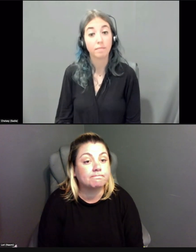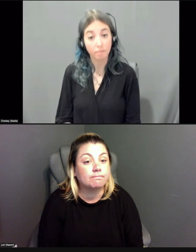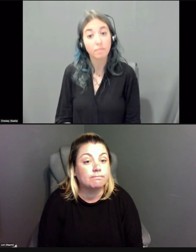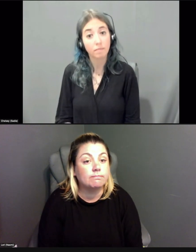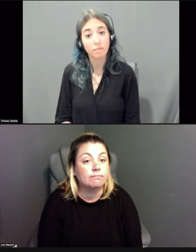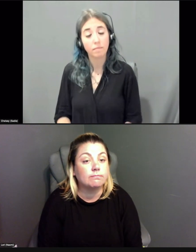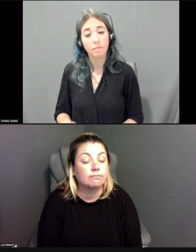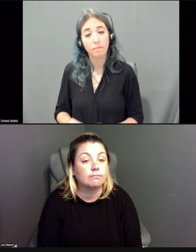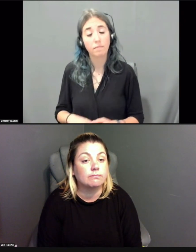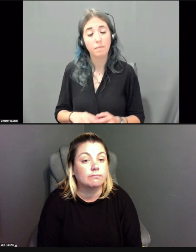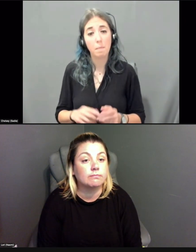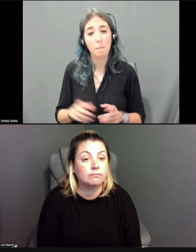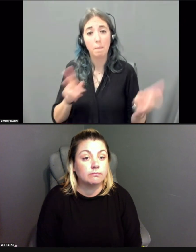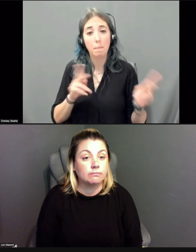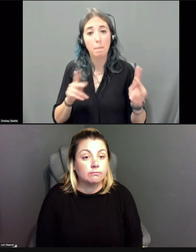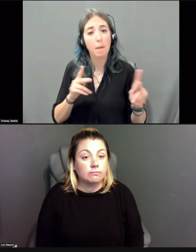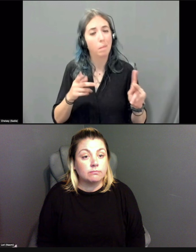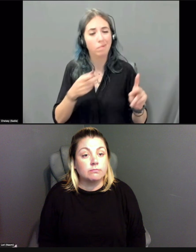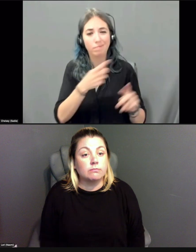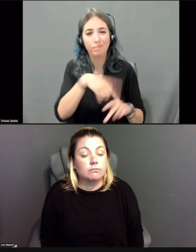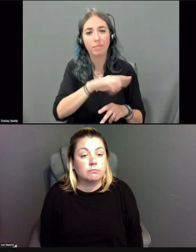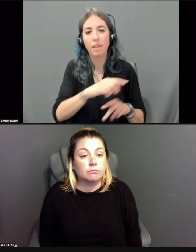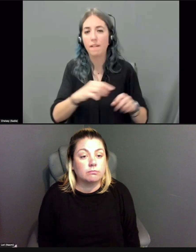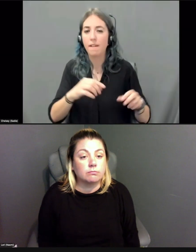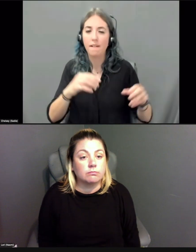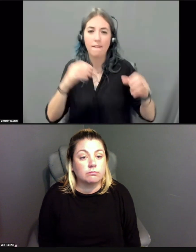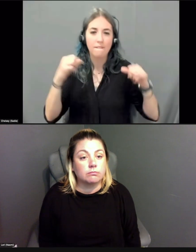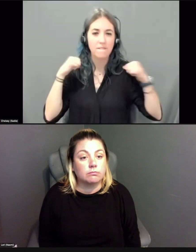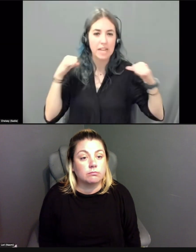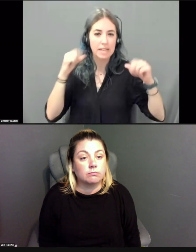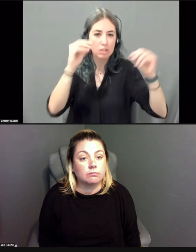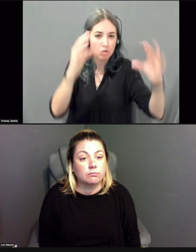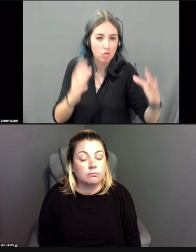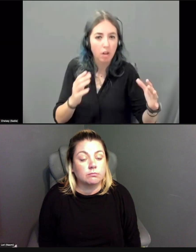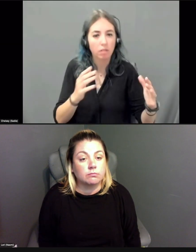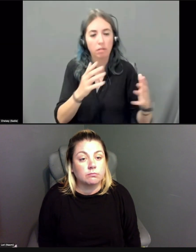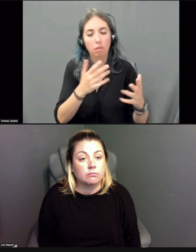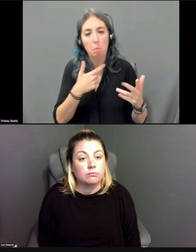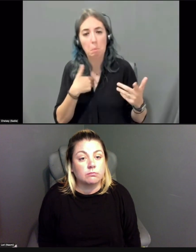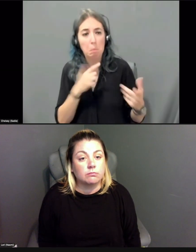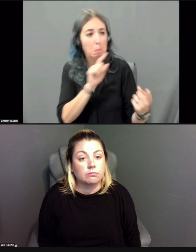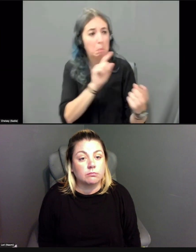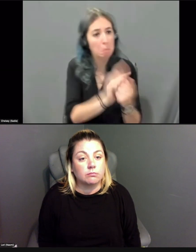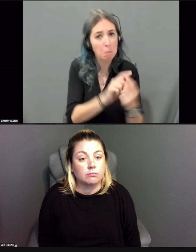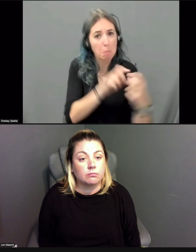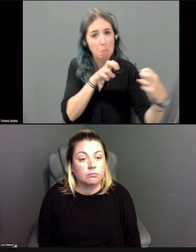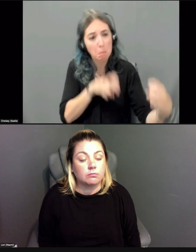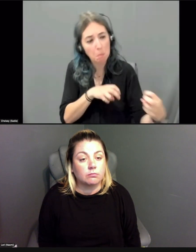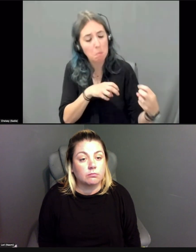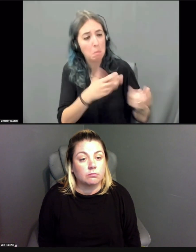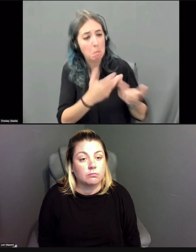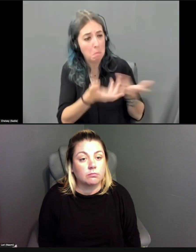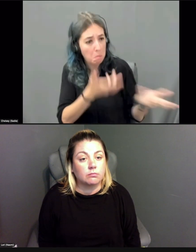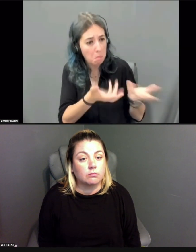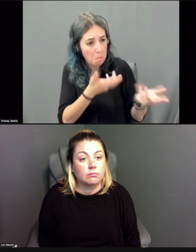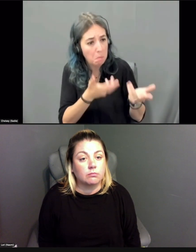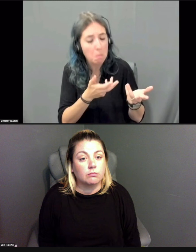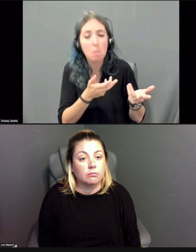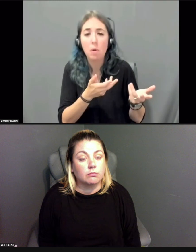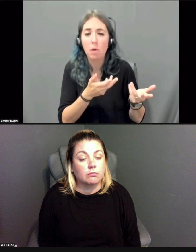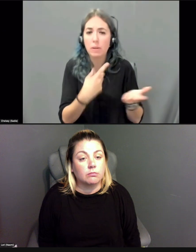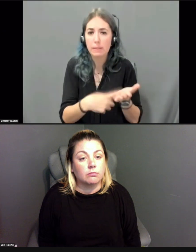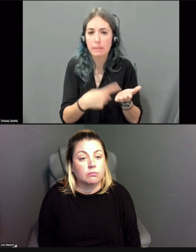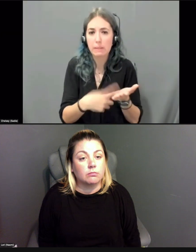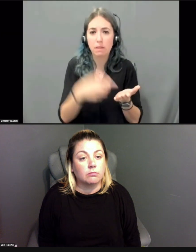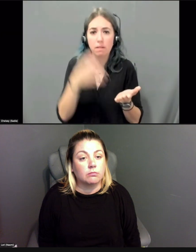with, about this idea of being more of a non-diet, non-weight